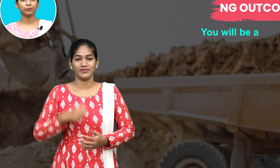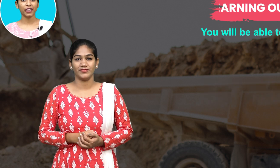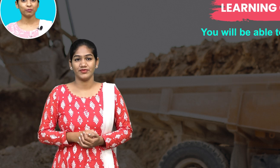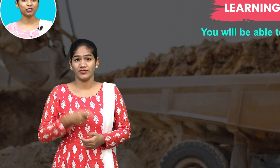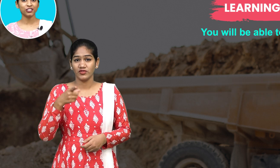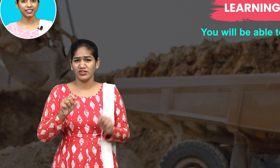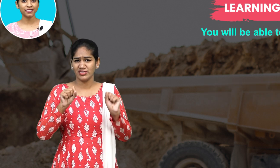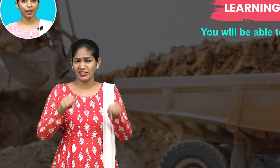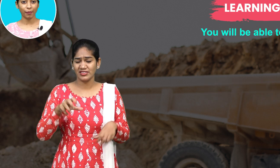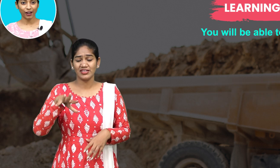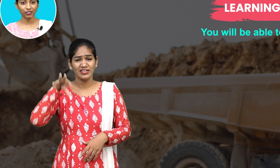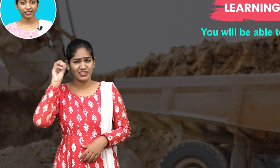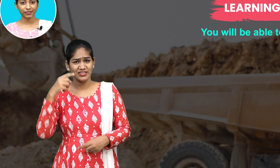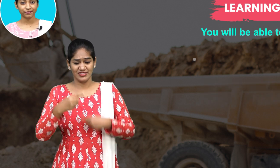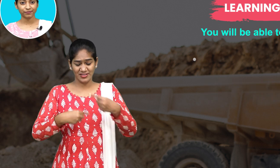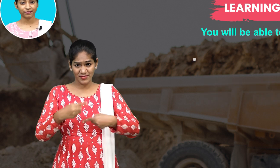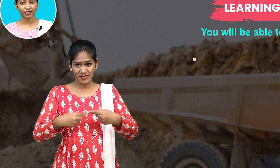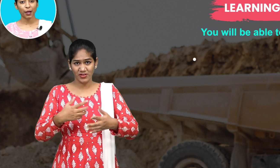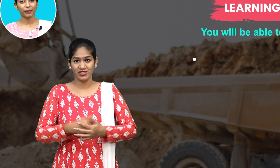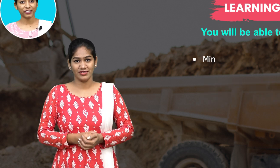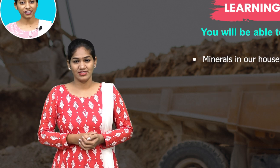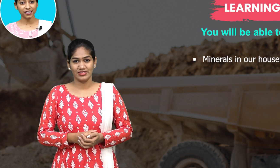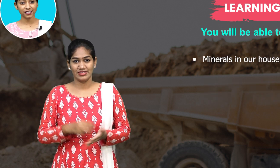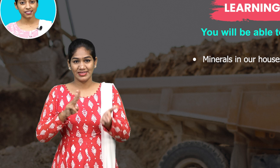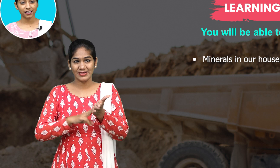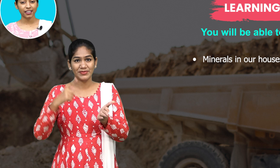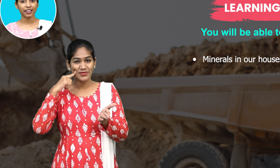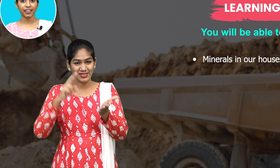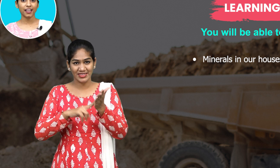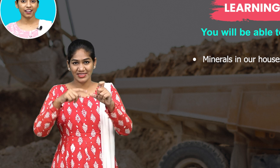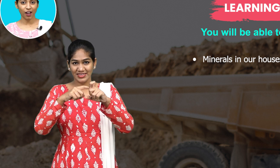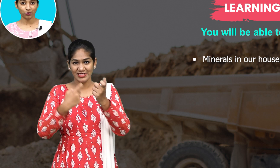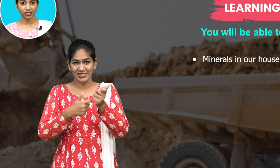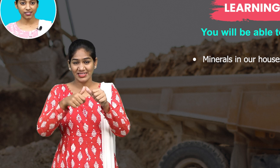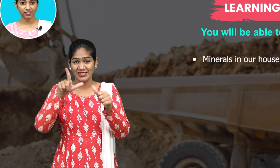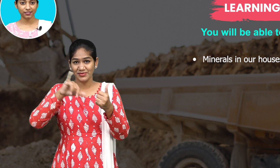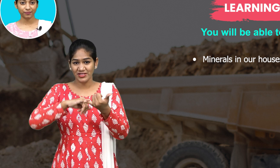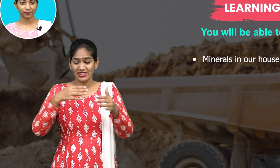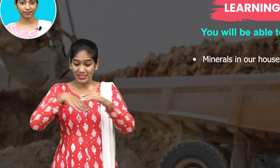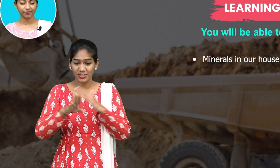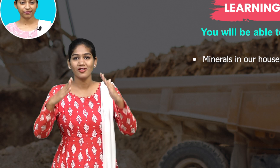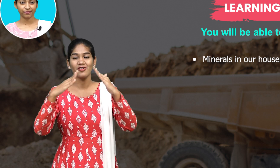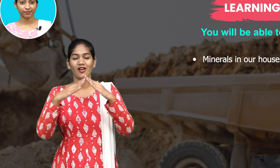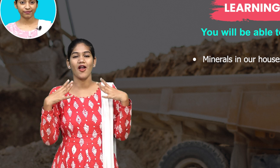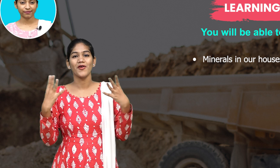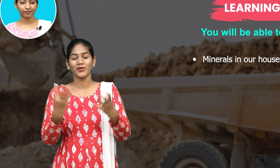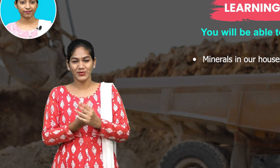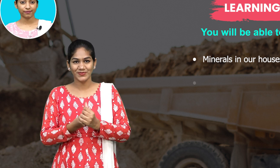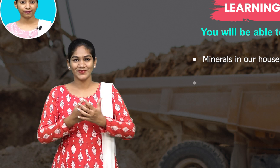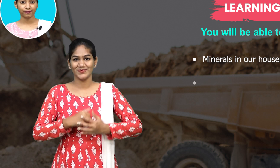You will be able to learn about minerals in our houses,